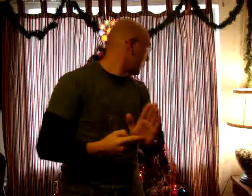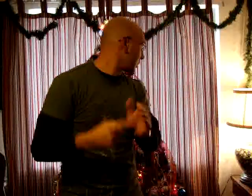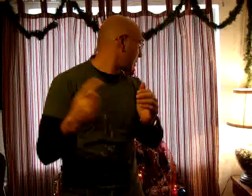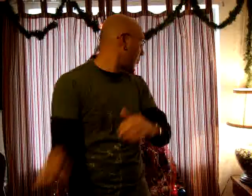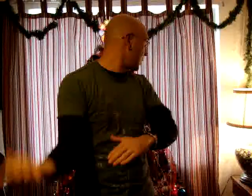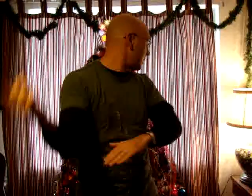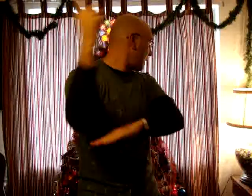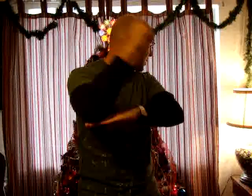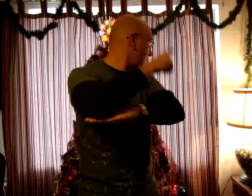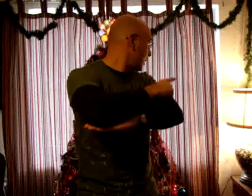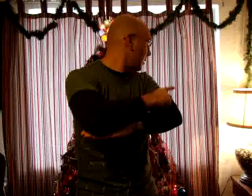So that one day,